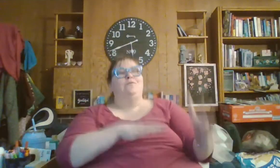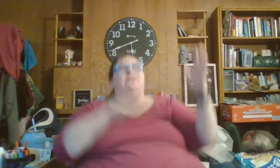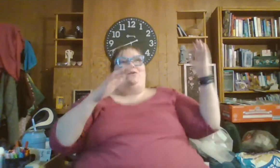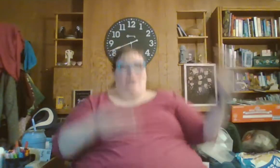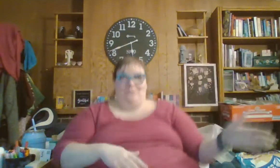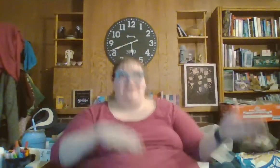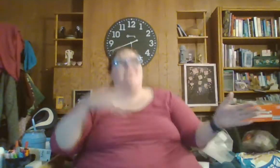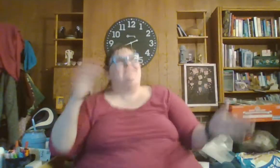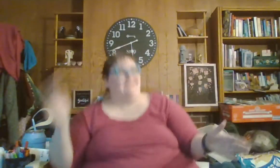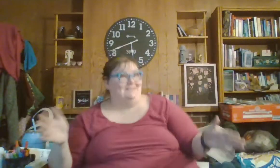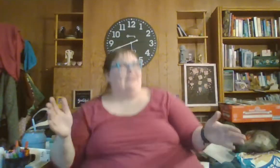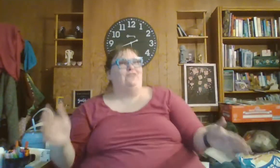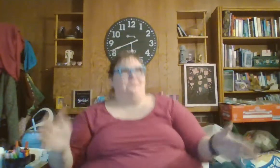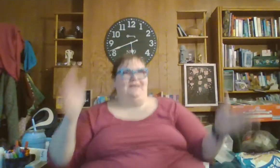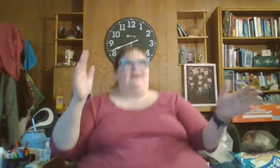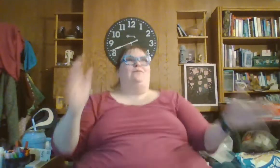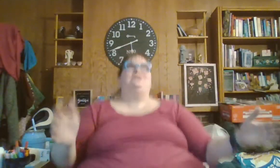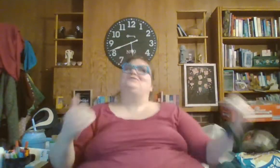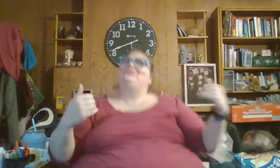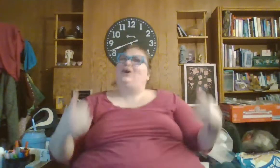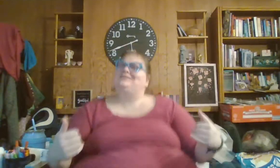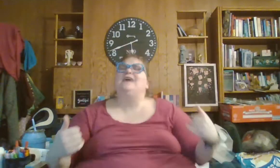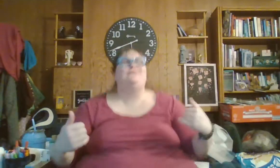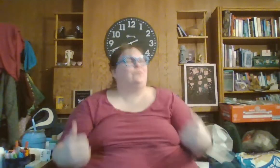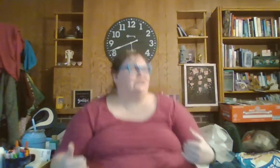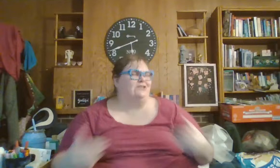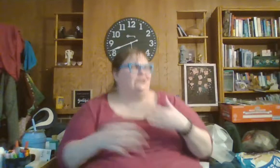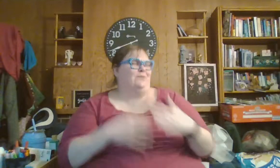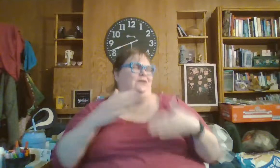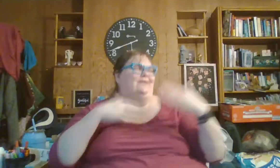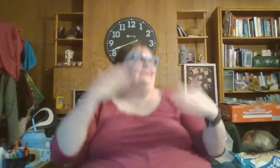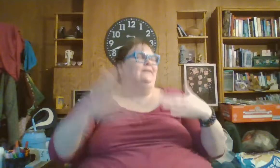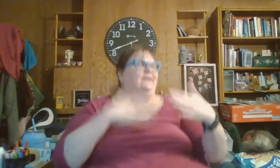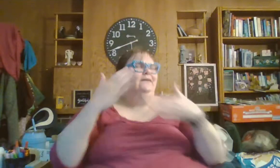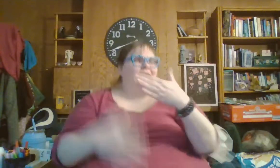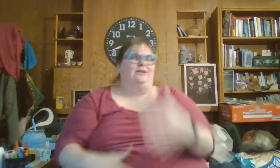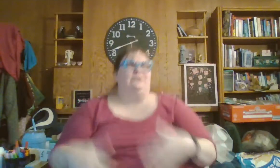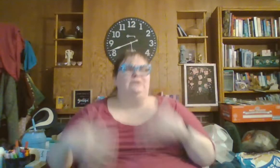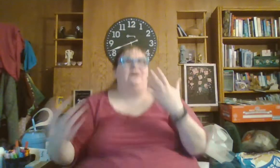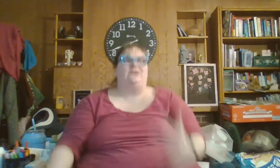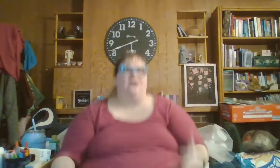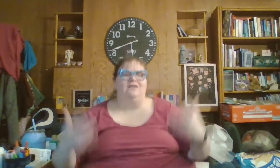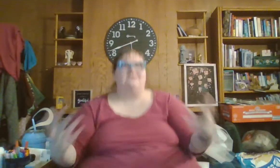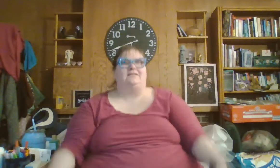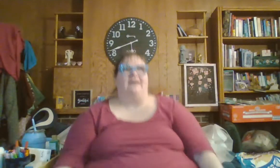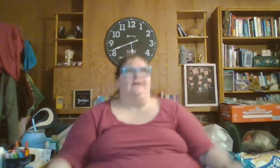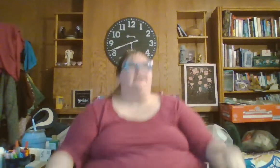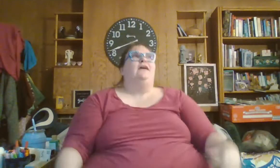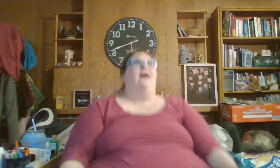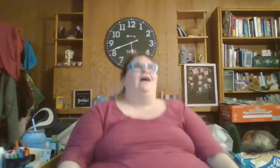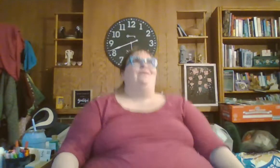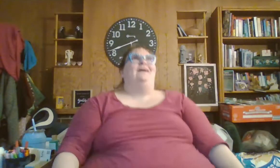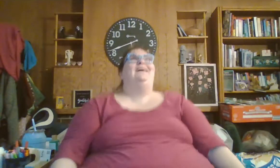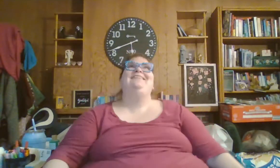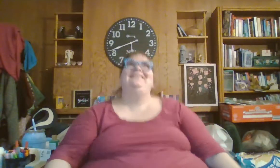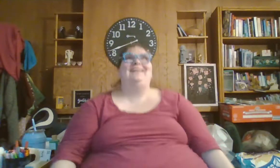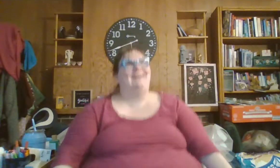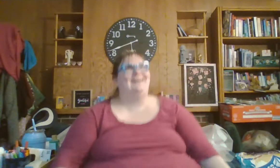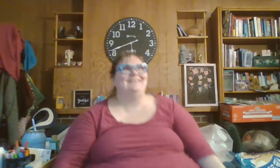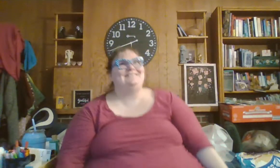normally 1 p.m. until 7 p.m., which is a long time for a projector to be on, on calls all day. And then I had a